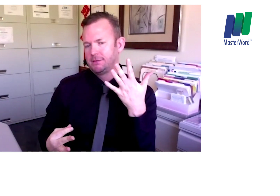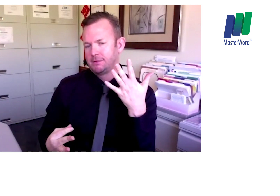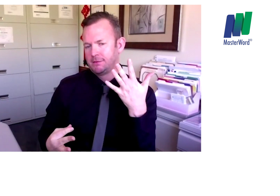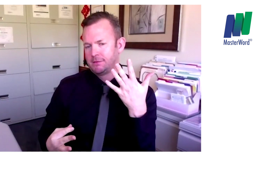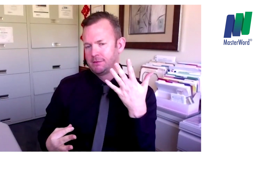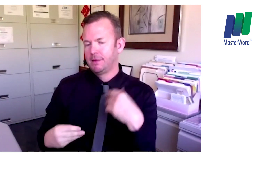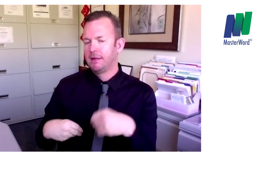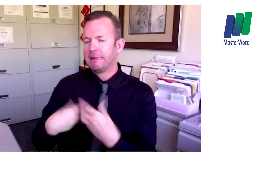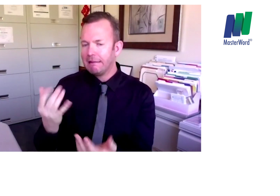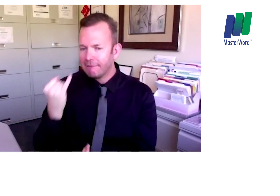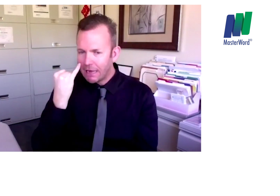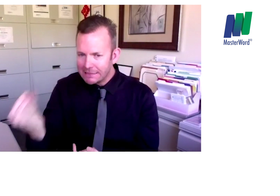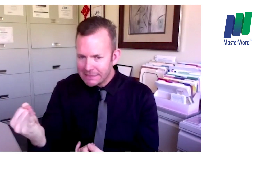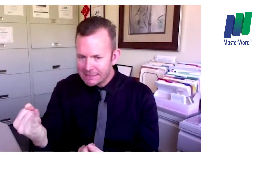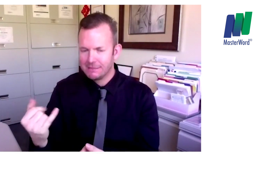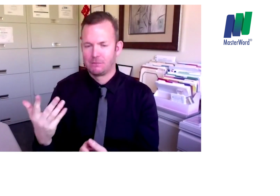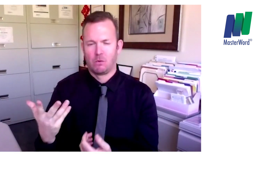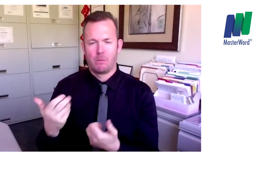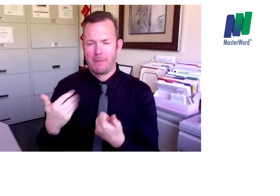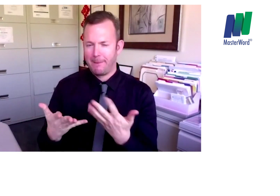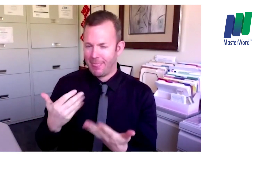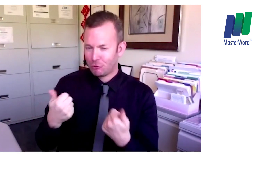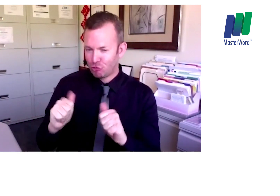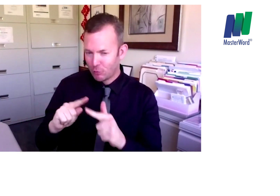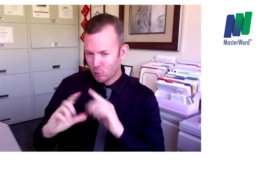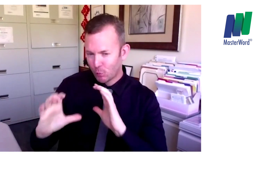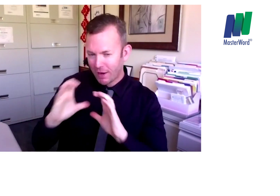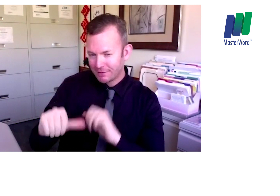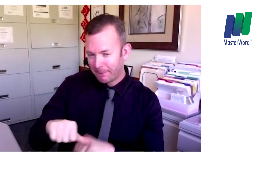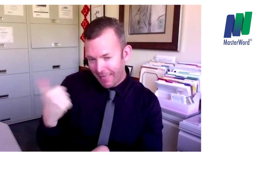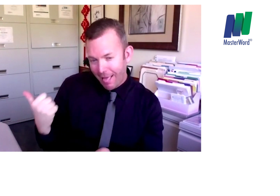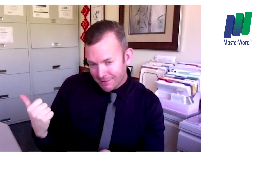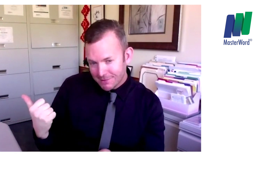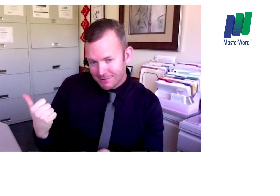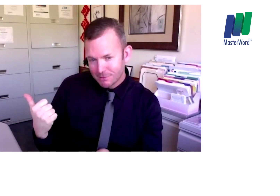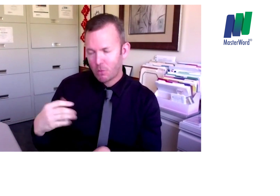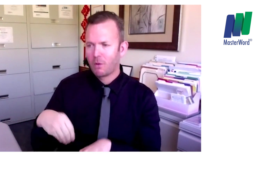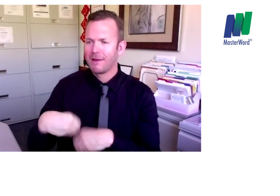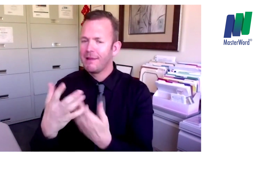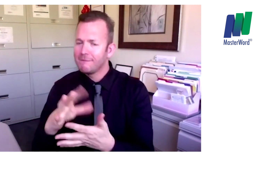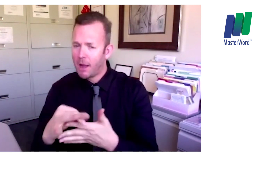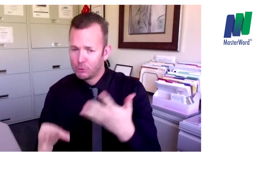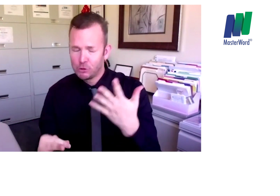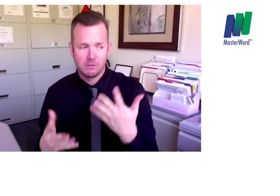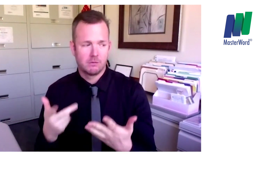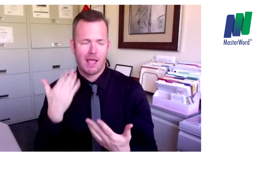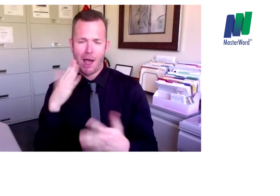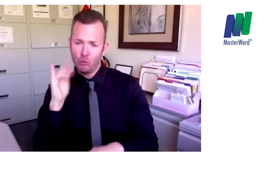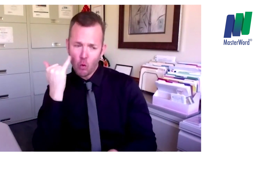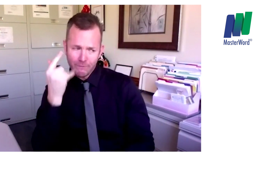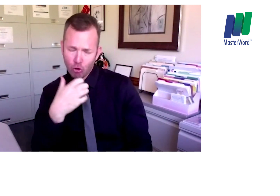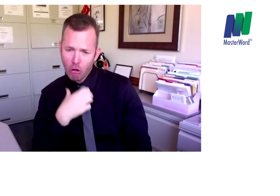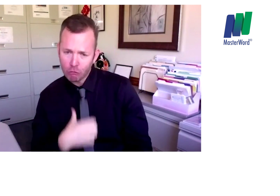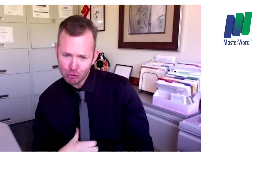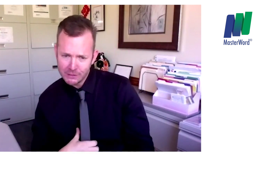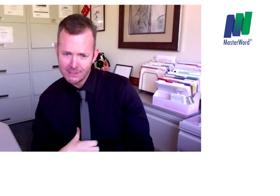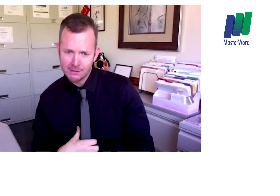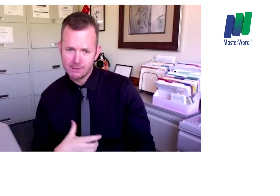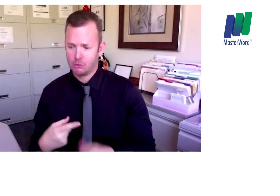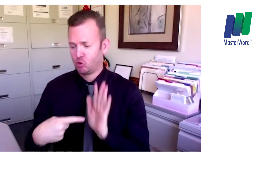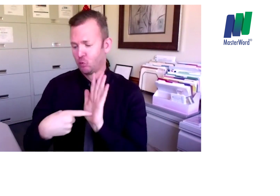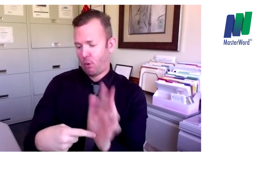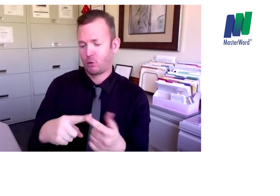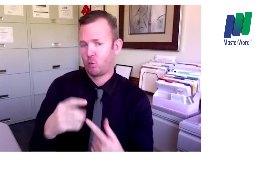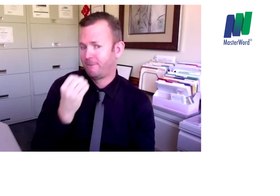I like the idea, or I found the idea that works, of providing options in the show me method, as you were saying. So, okay, this or this,